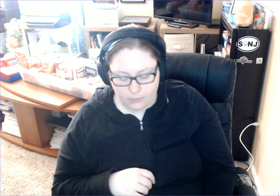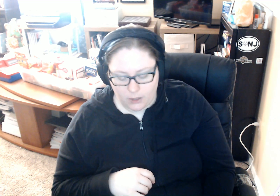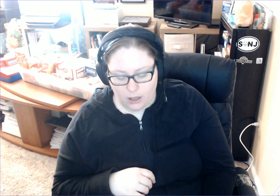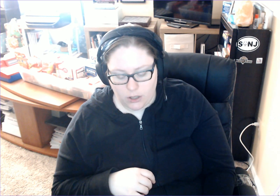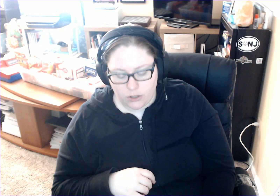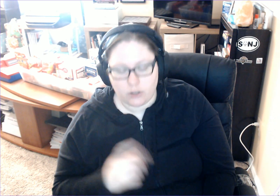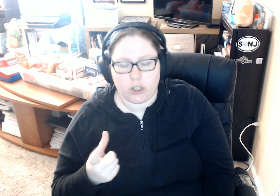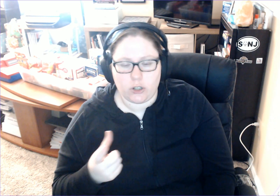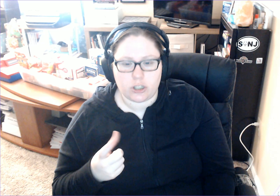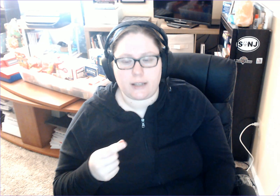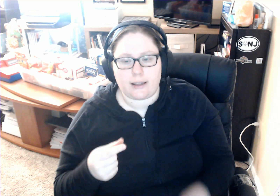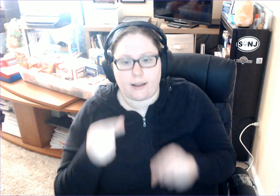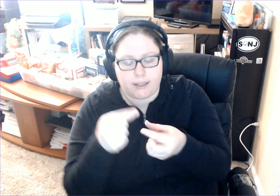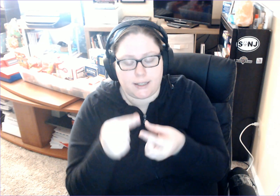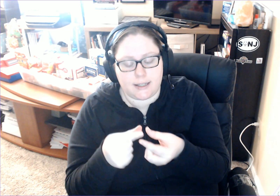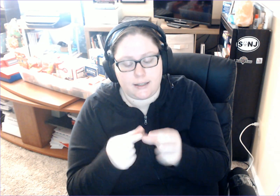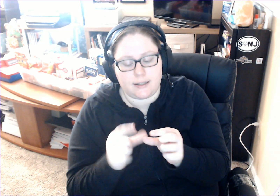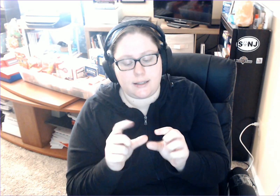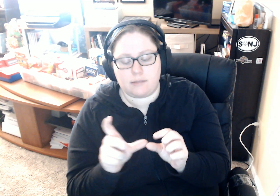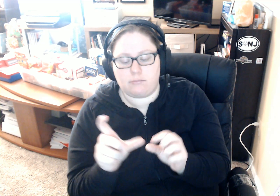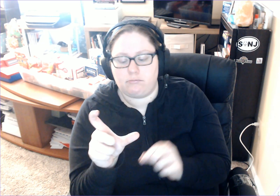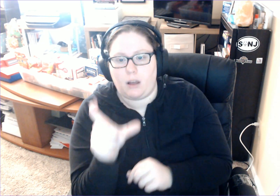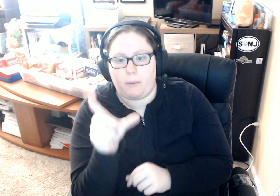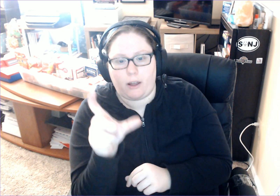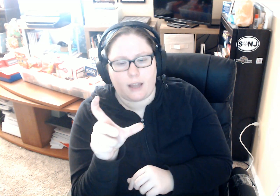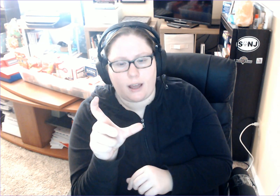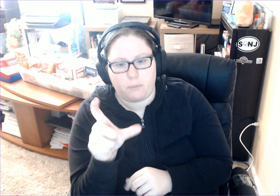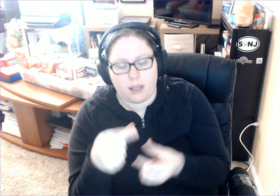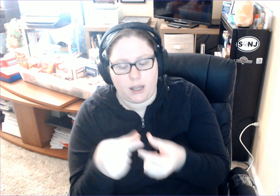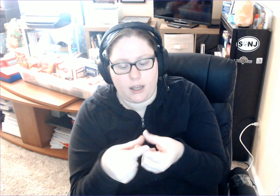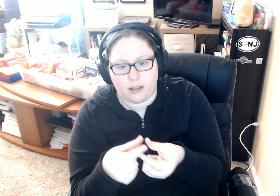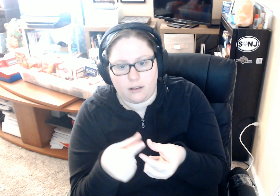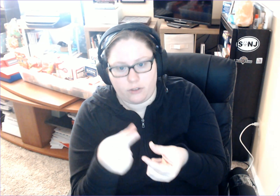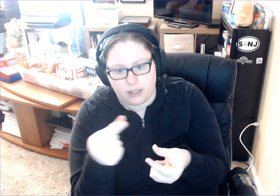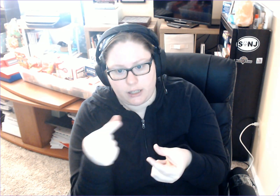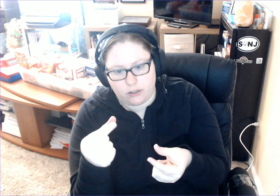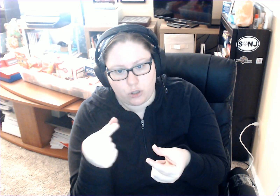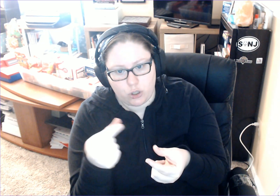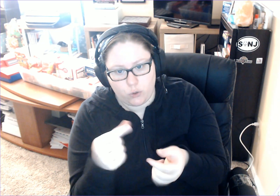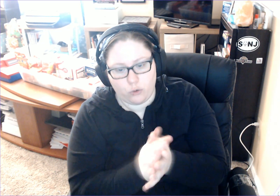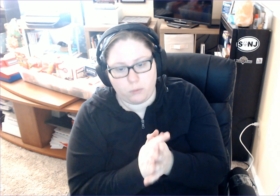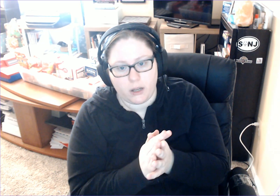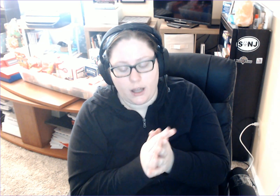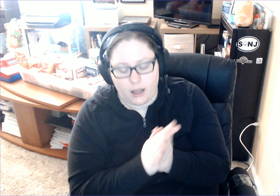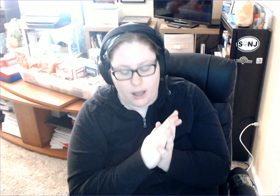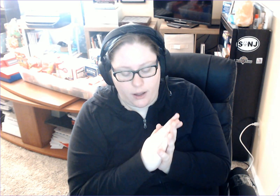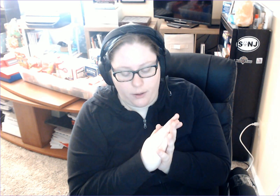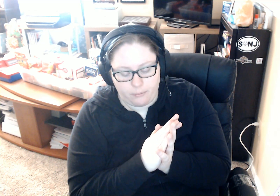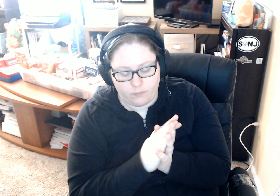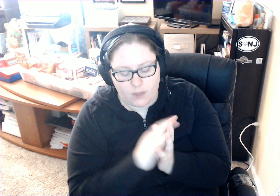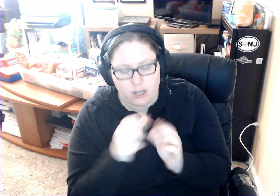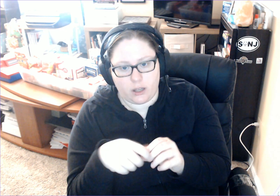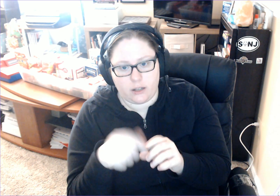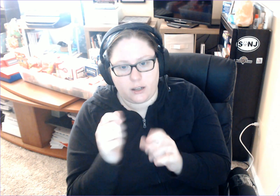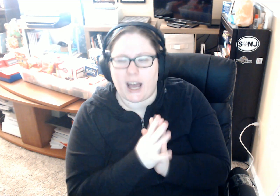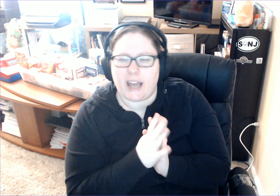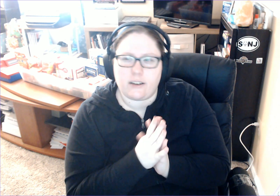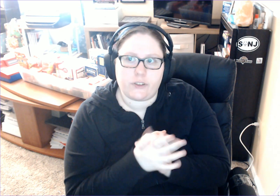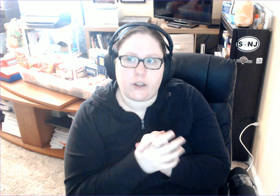so usually it's about that big. It looks like a little tube. And it kind of looks